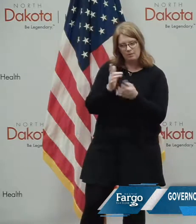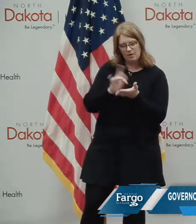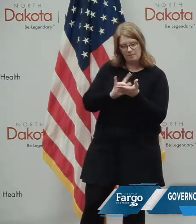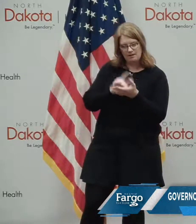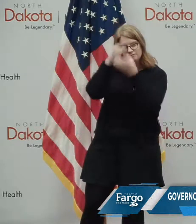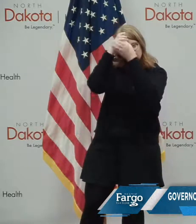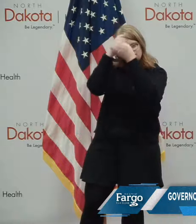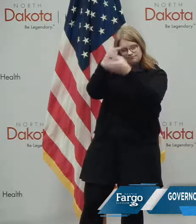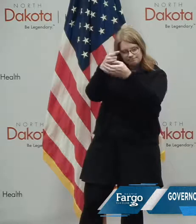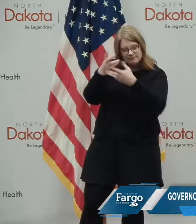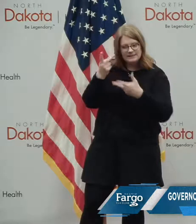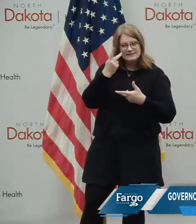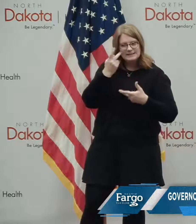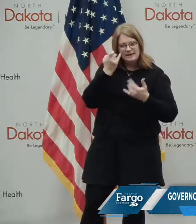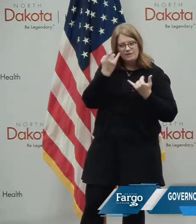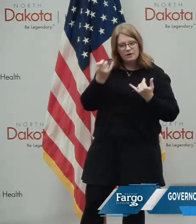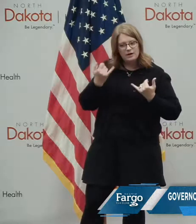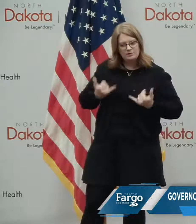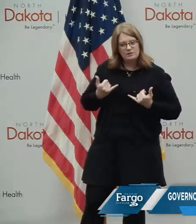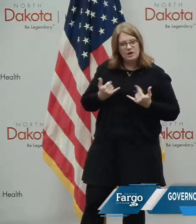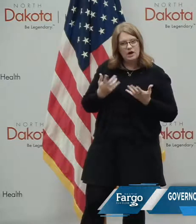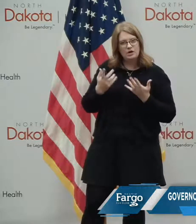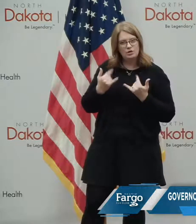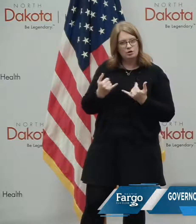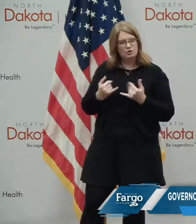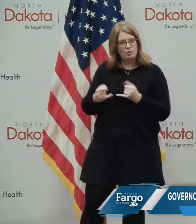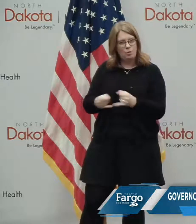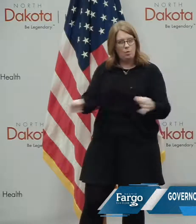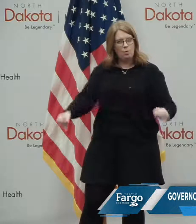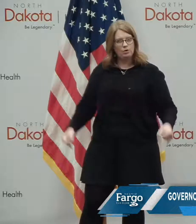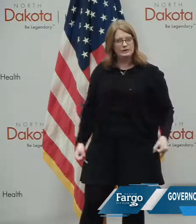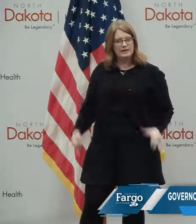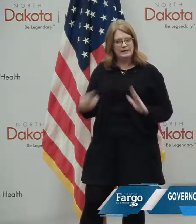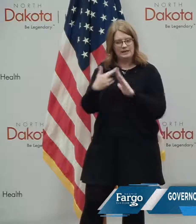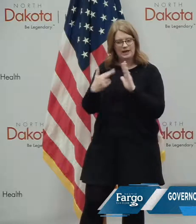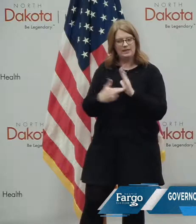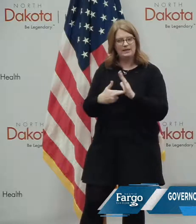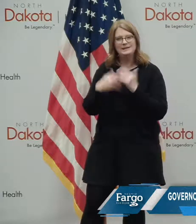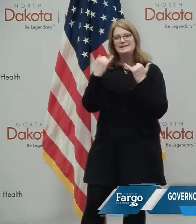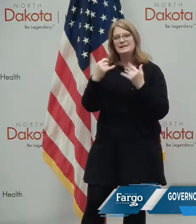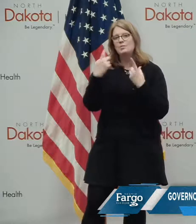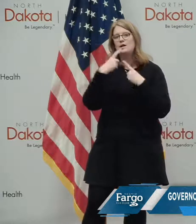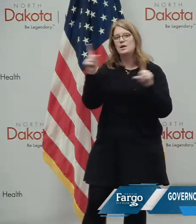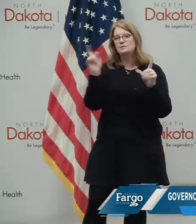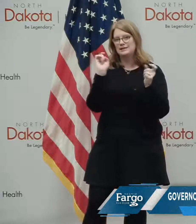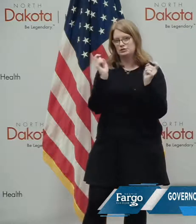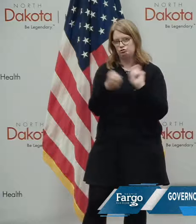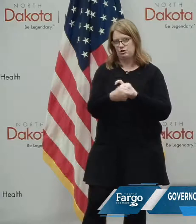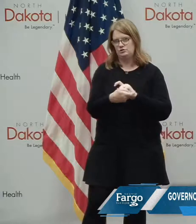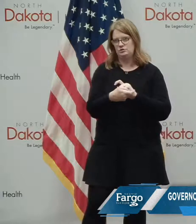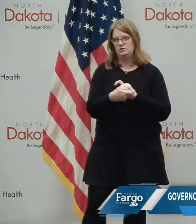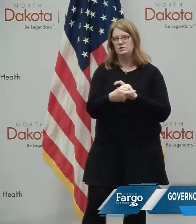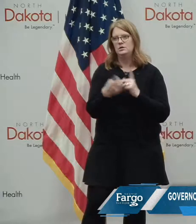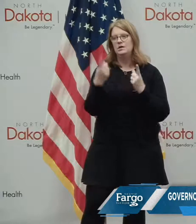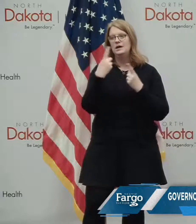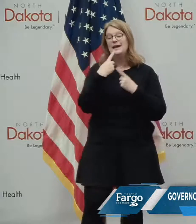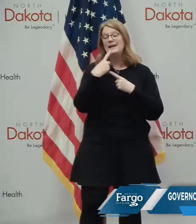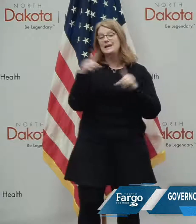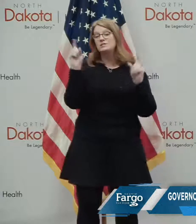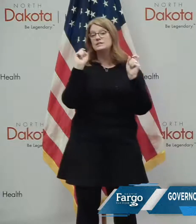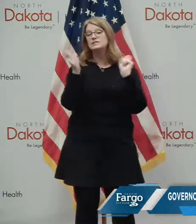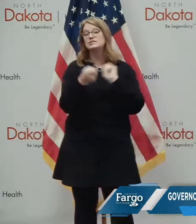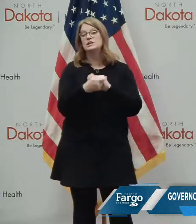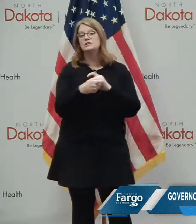to see if we could update our current quarantine guidelines. And today we are announcing a change. And we're announcing a change that the